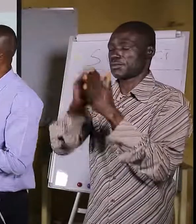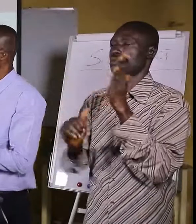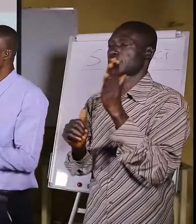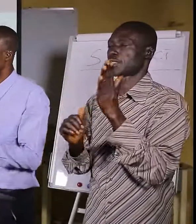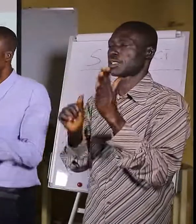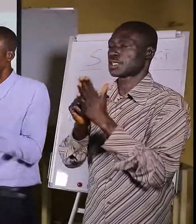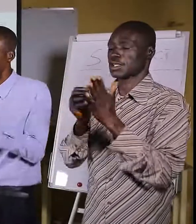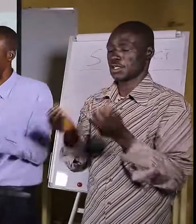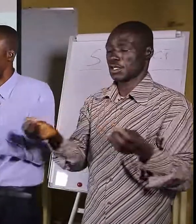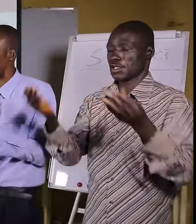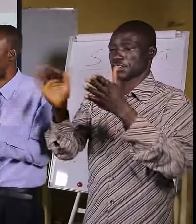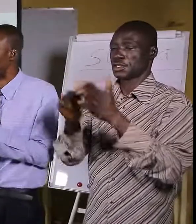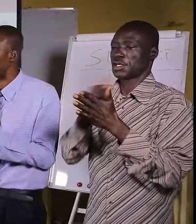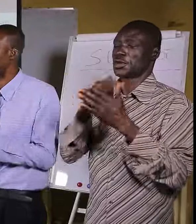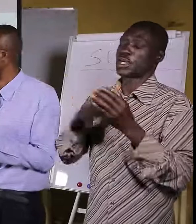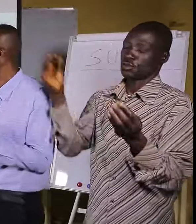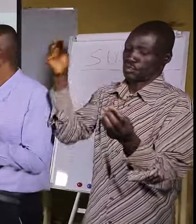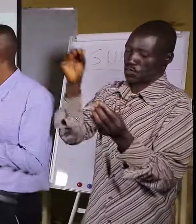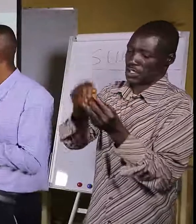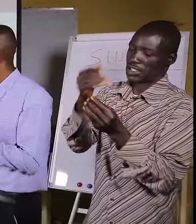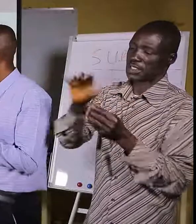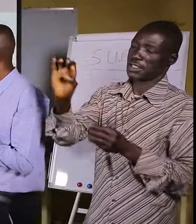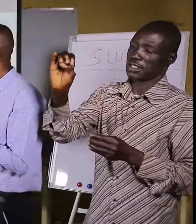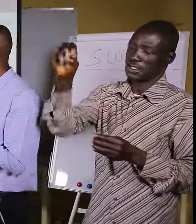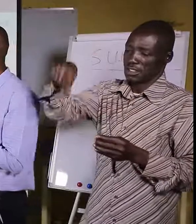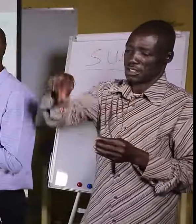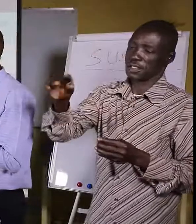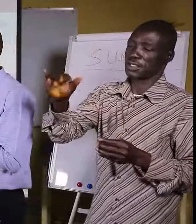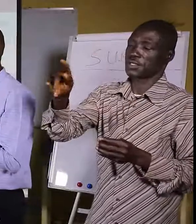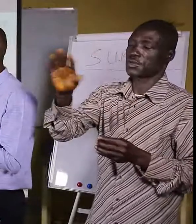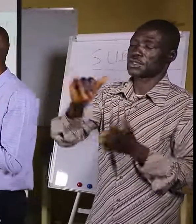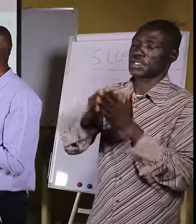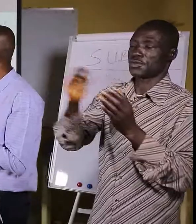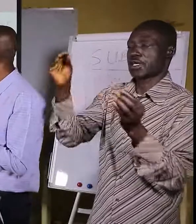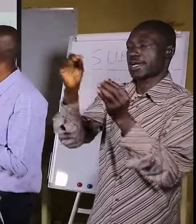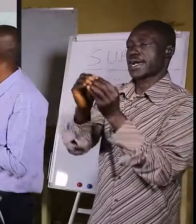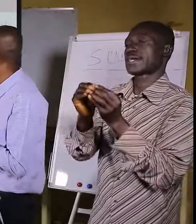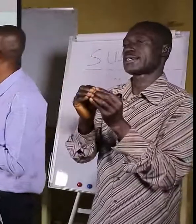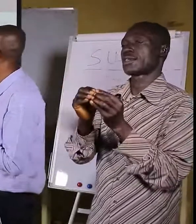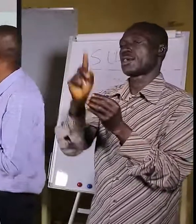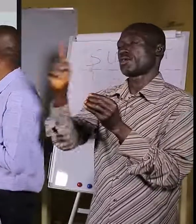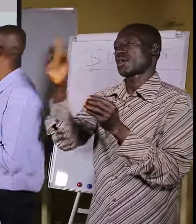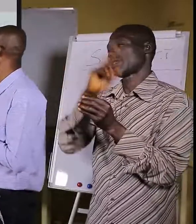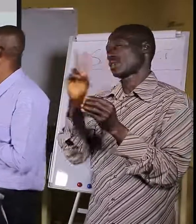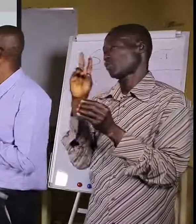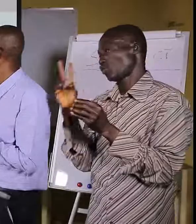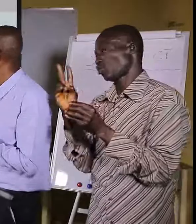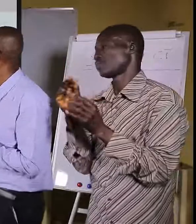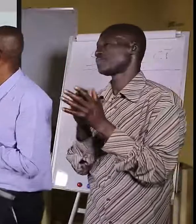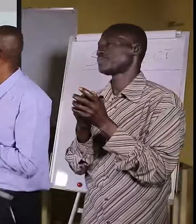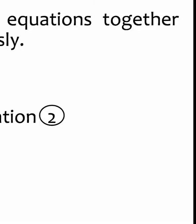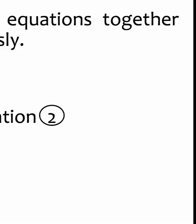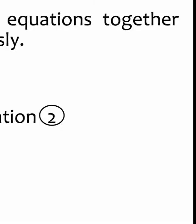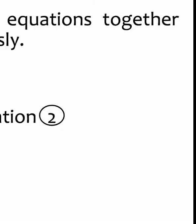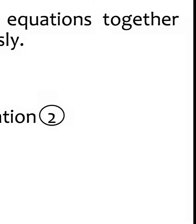that suggests that we are to add the equations. So that is why I added equation 1 and 2.